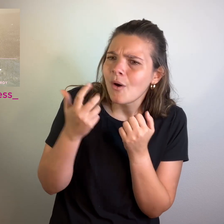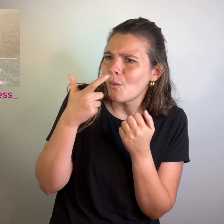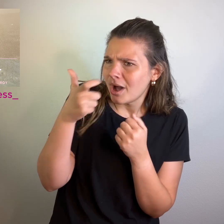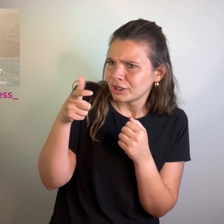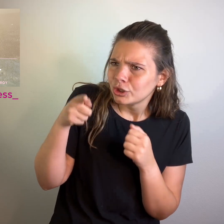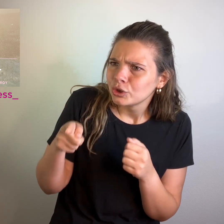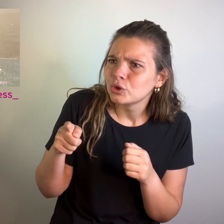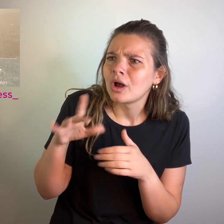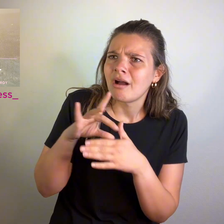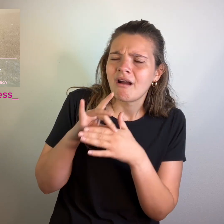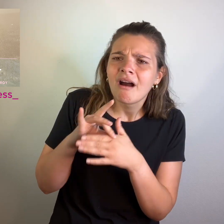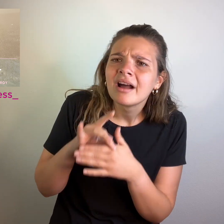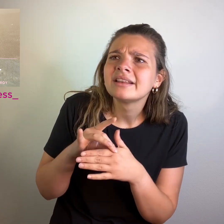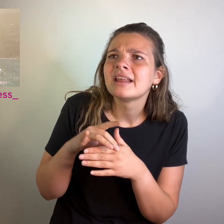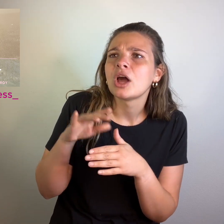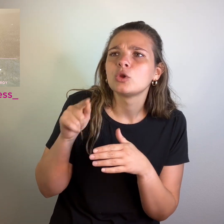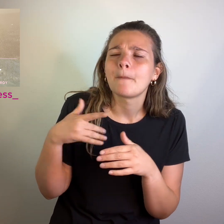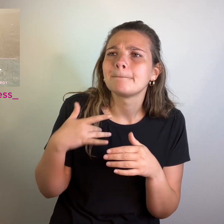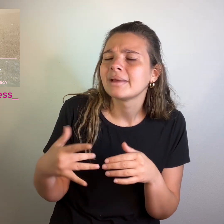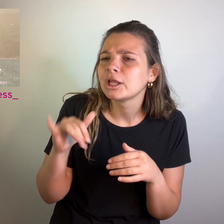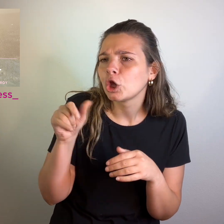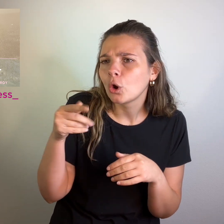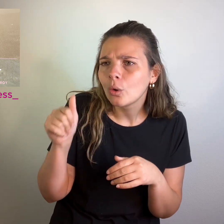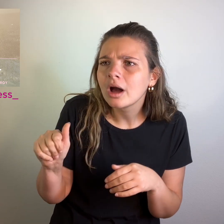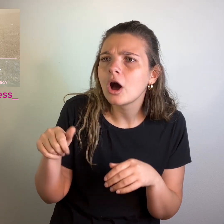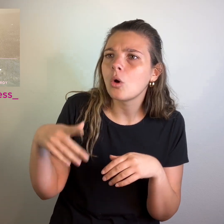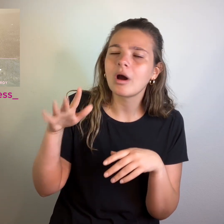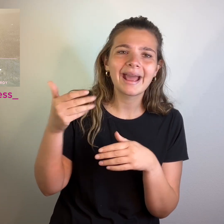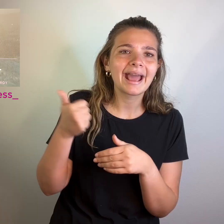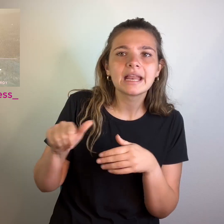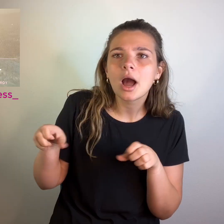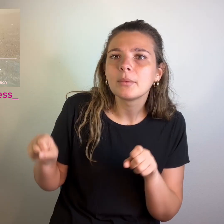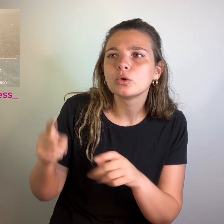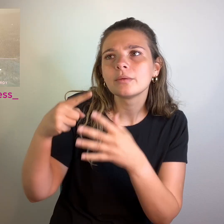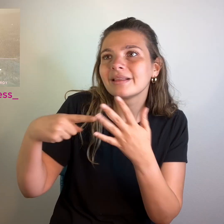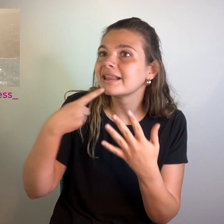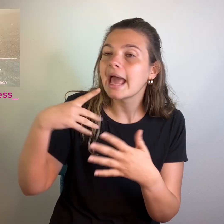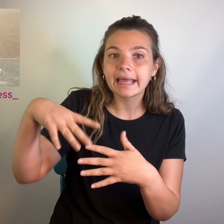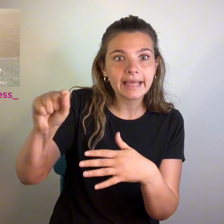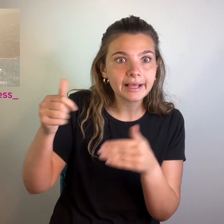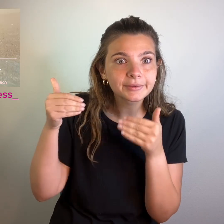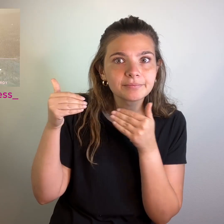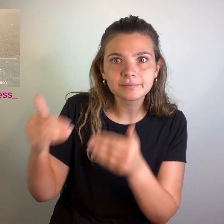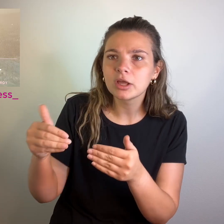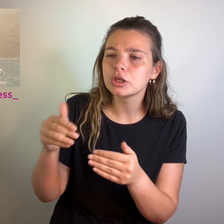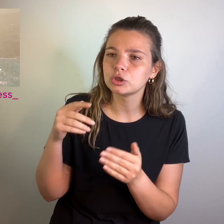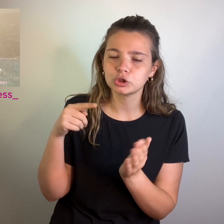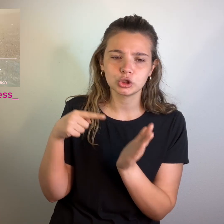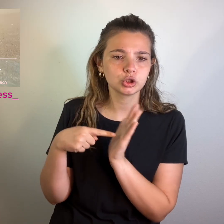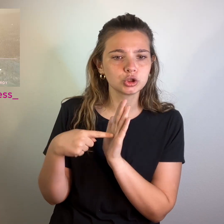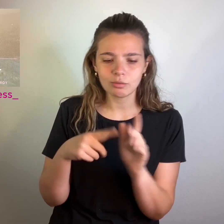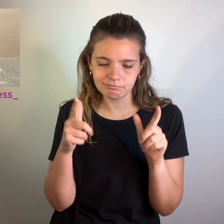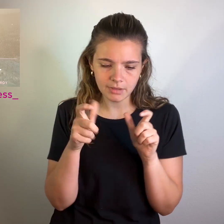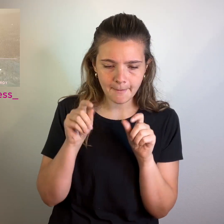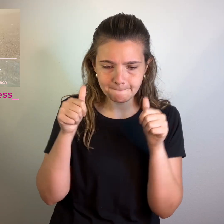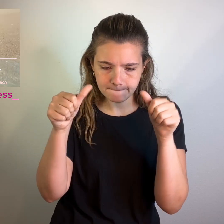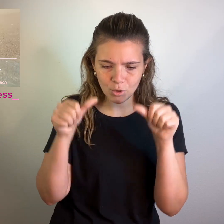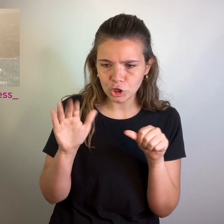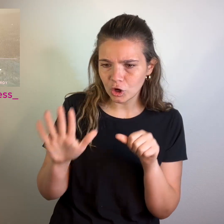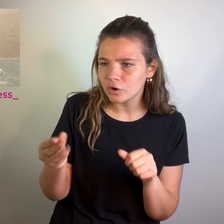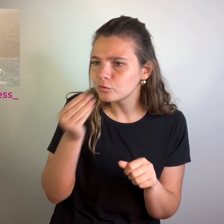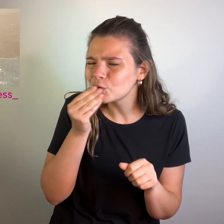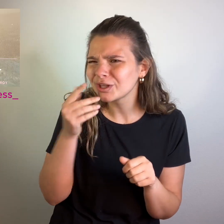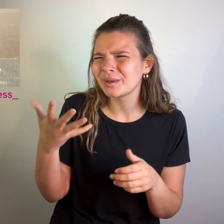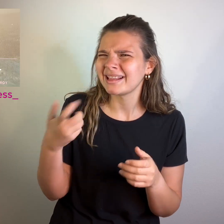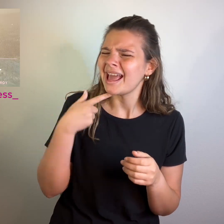yoga. She's been saying yes to a lot more opportunities. She's been showing up for the gym. She has been showing her meals. And I was like, sis, I am so proud of